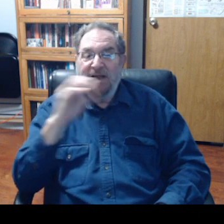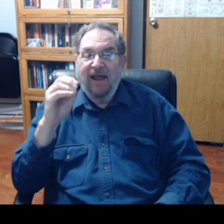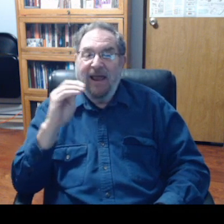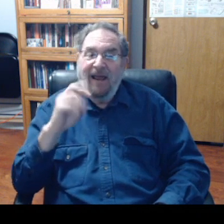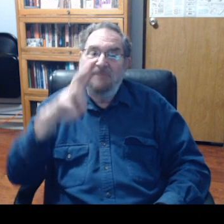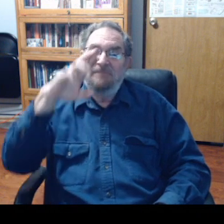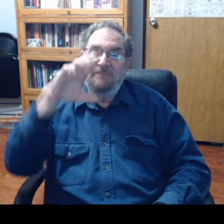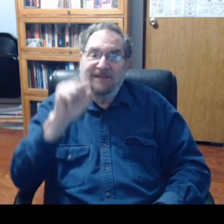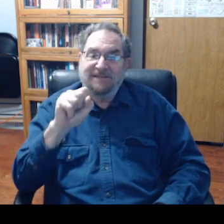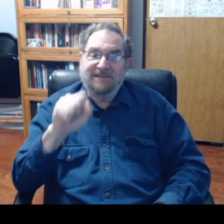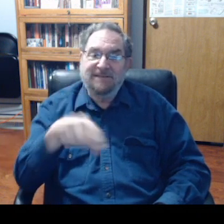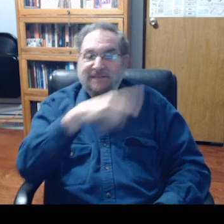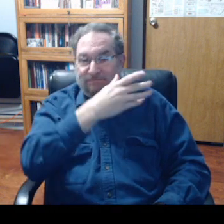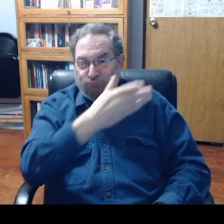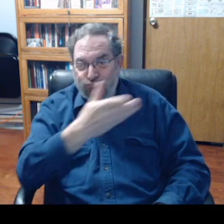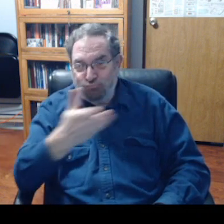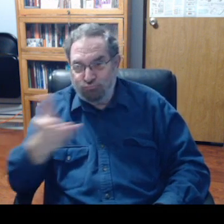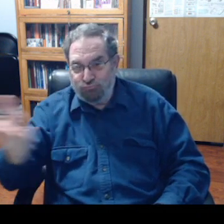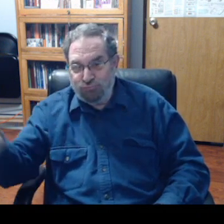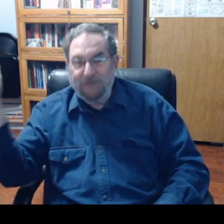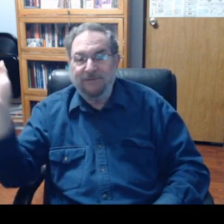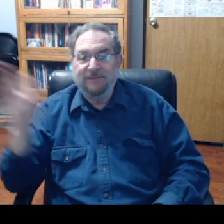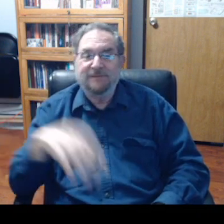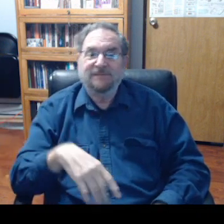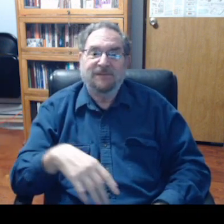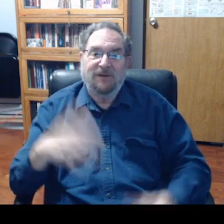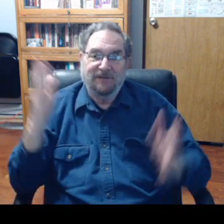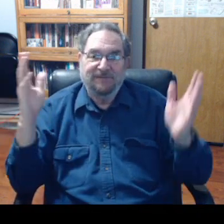Mr. and Mrs.